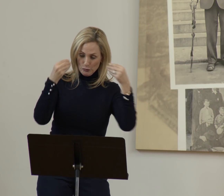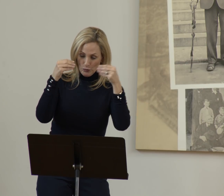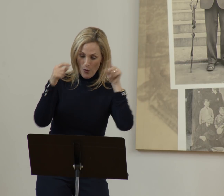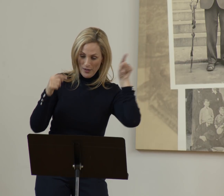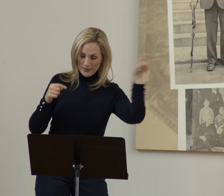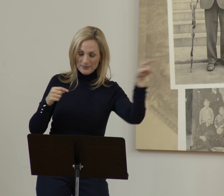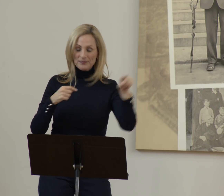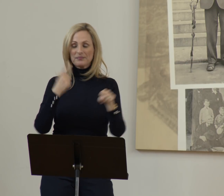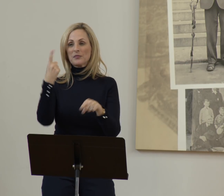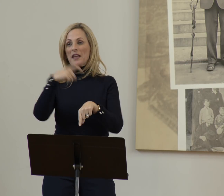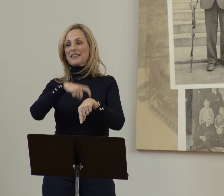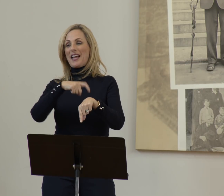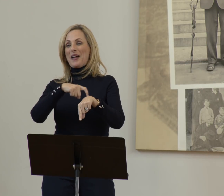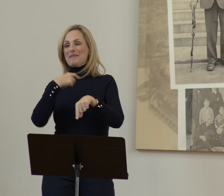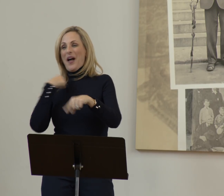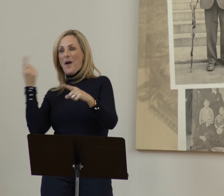Even the guy at the bakery.